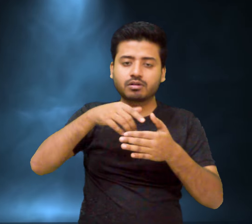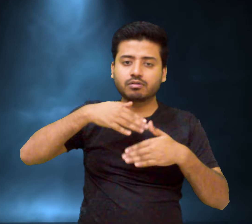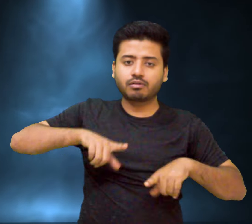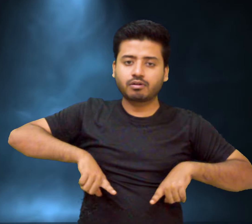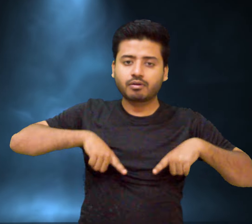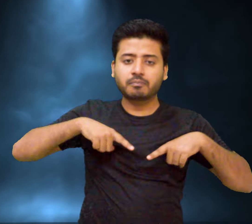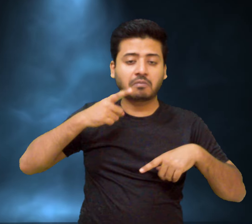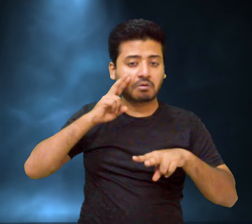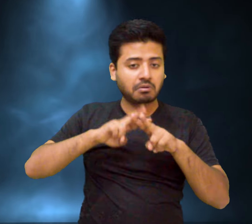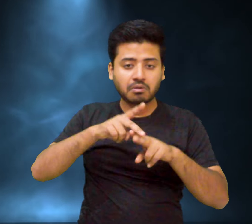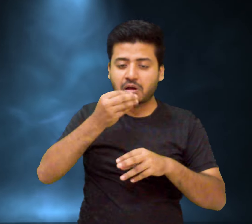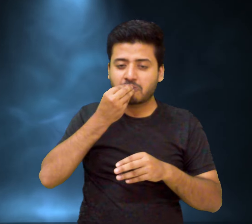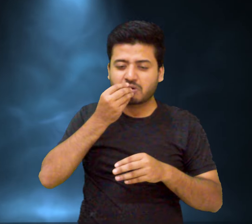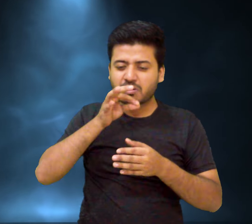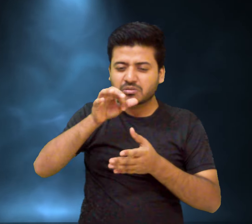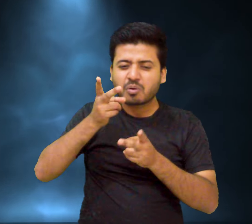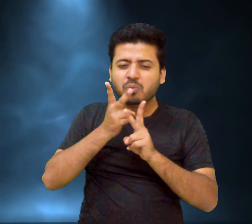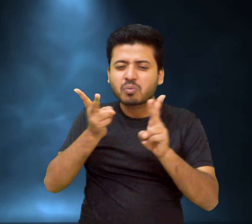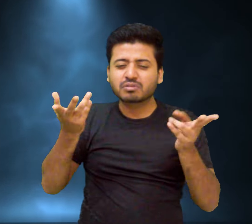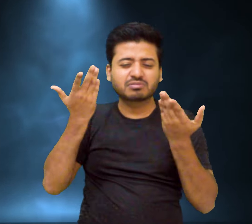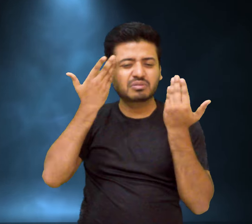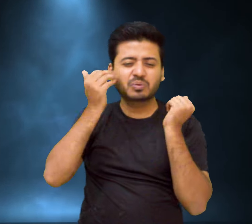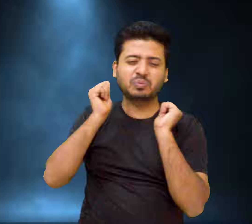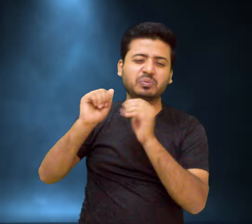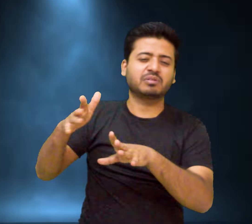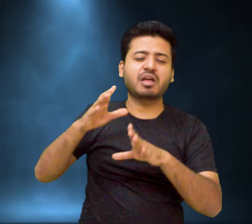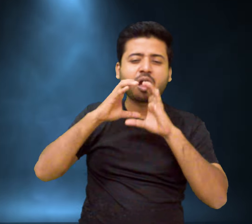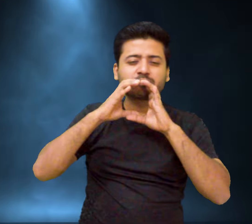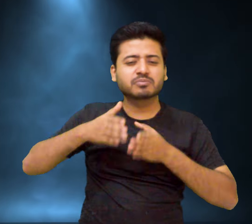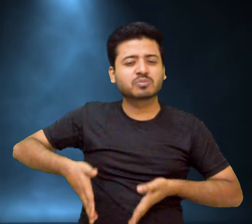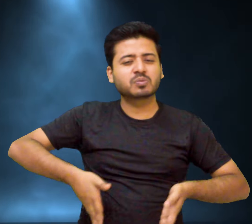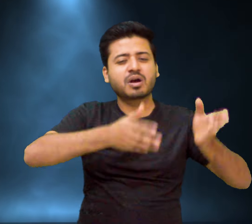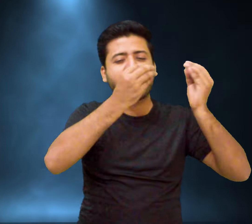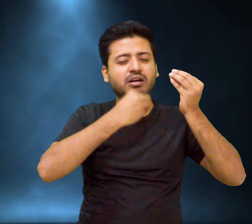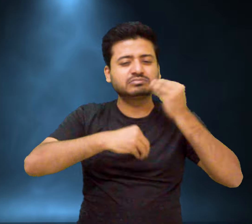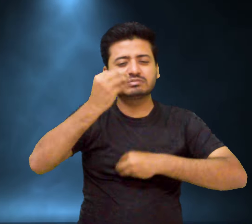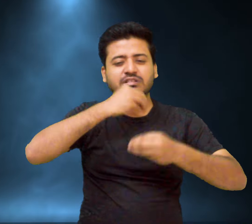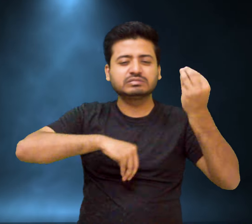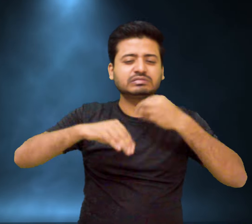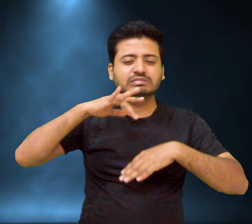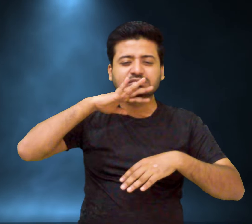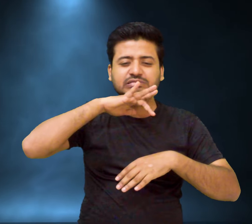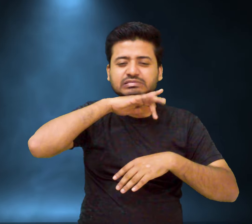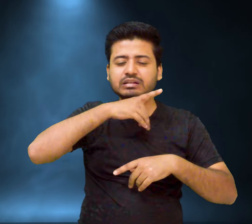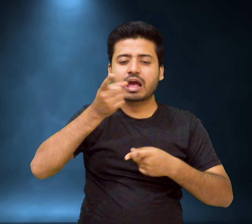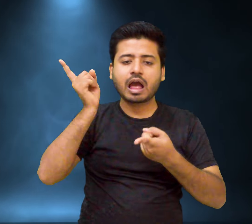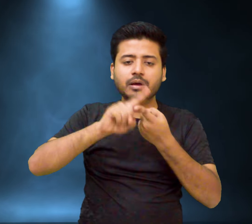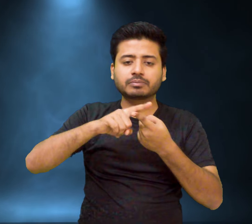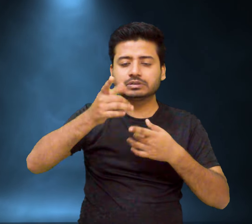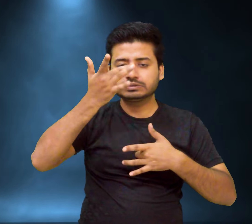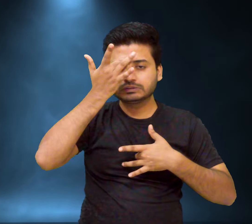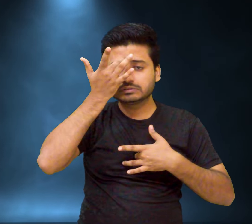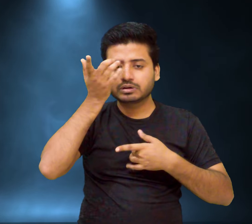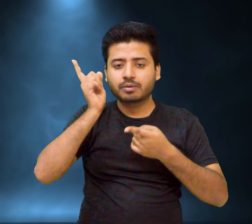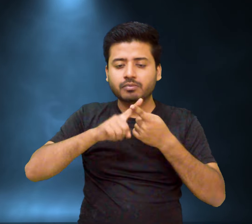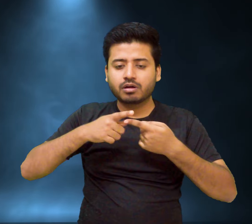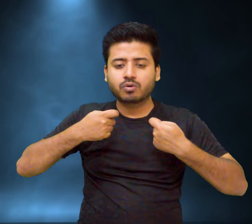and can even cause cancer cell death. Reverses drug resistance. It shows promise in reversing multidrug resistance in cancer cells,